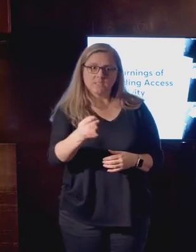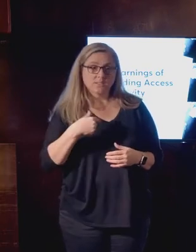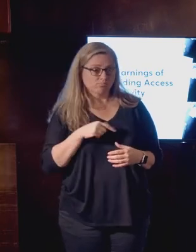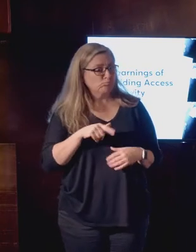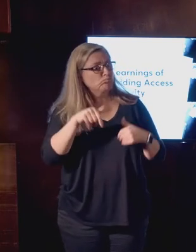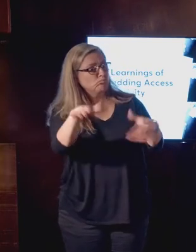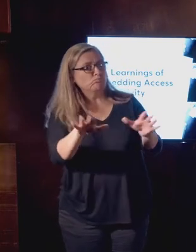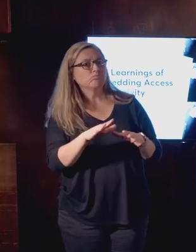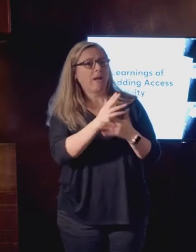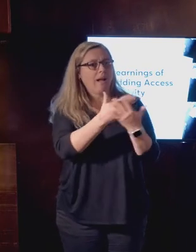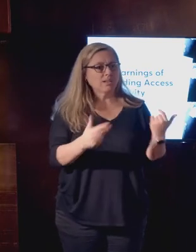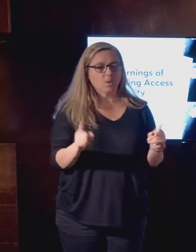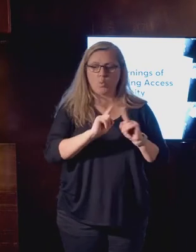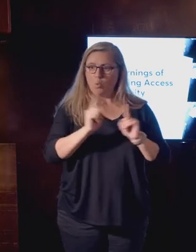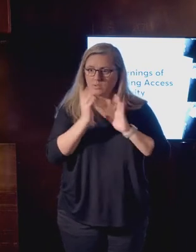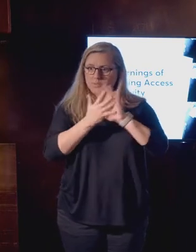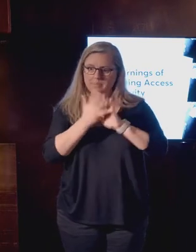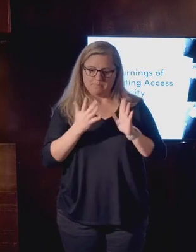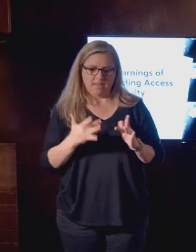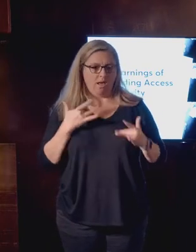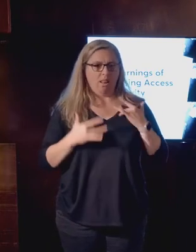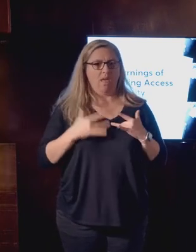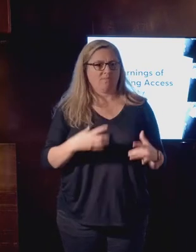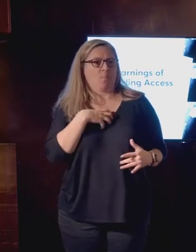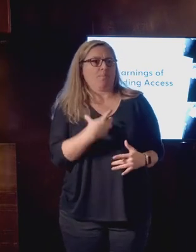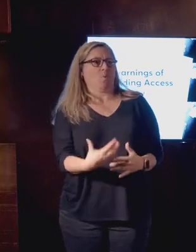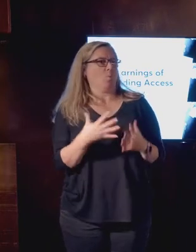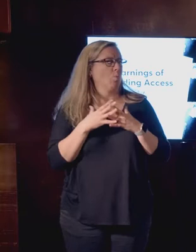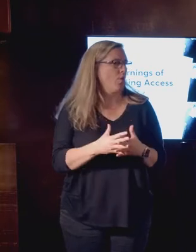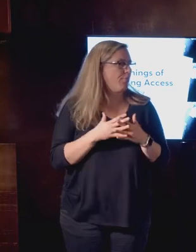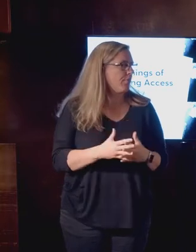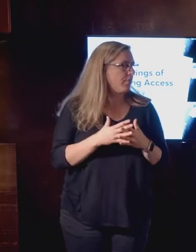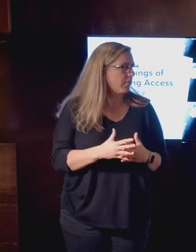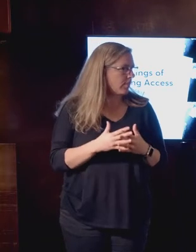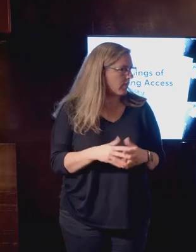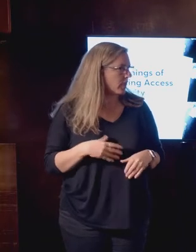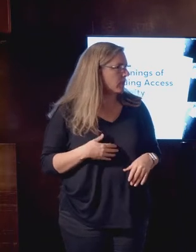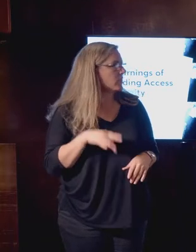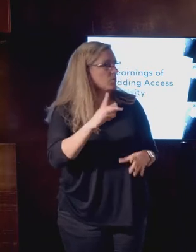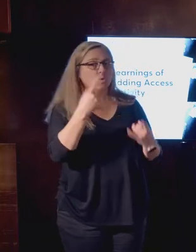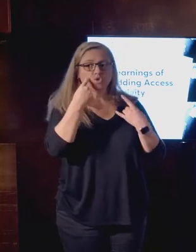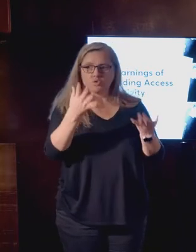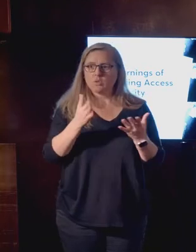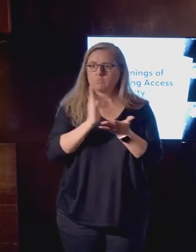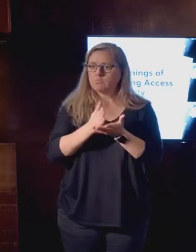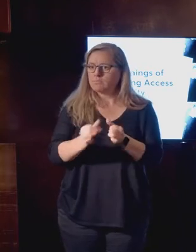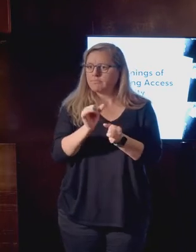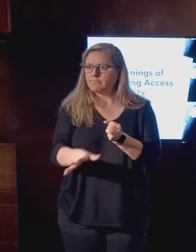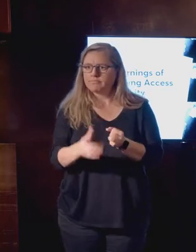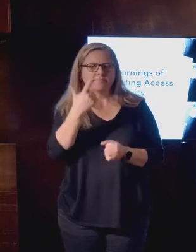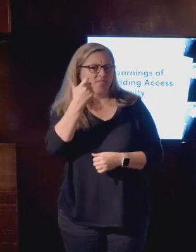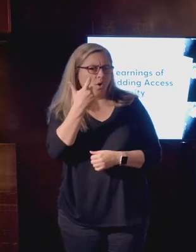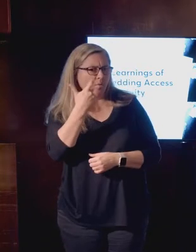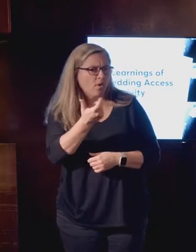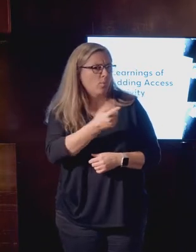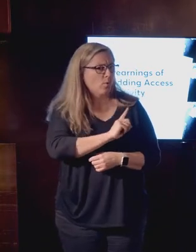events made for a richer and more meaningful life. The report also showed some really great findings around the